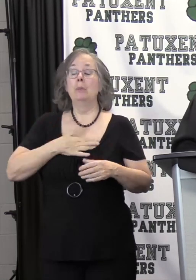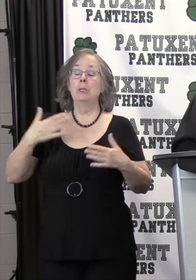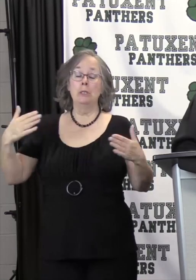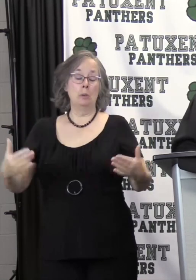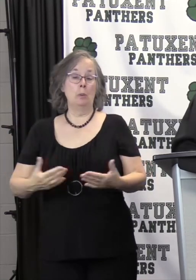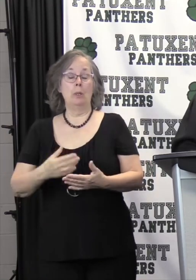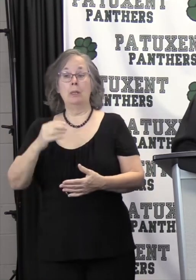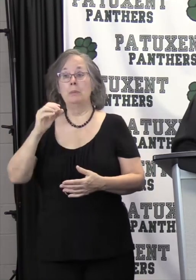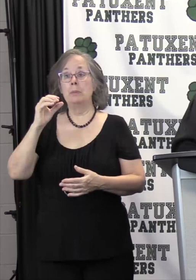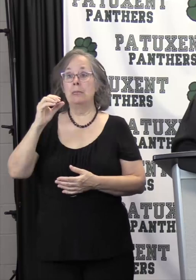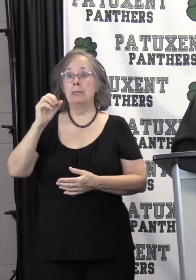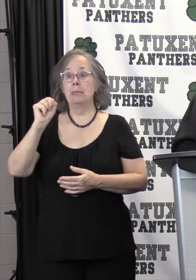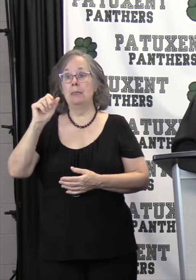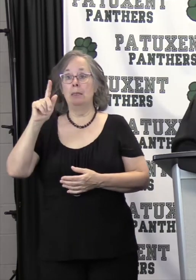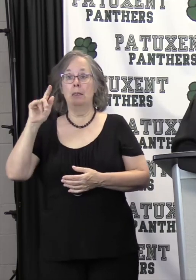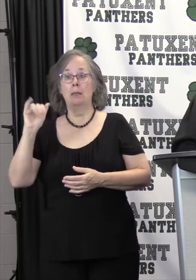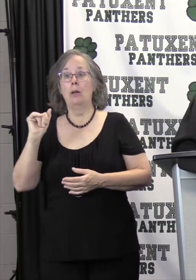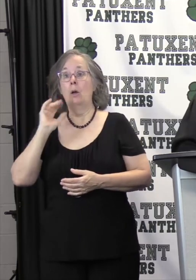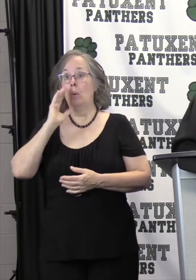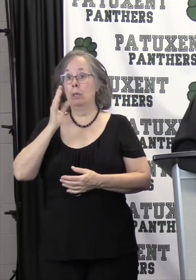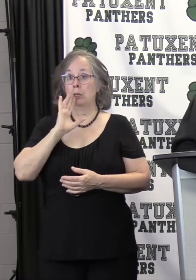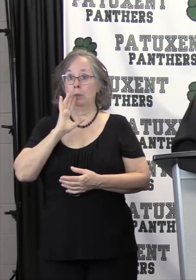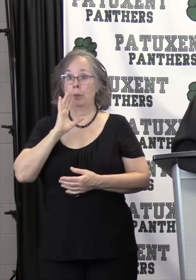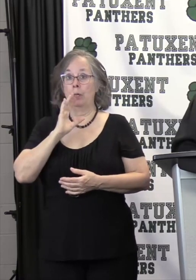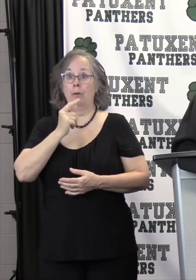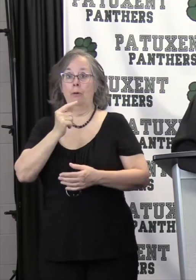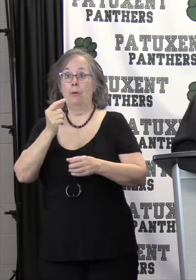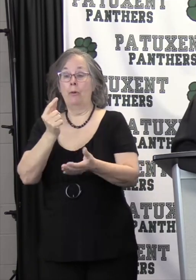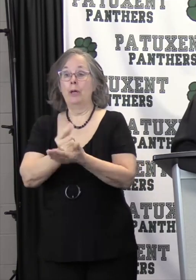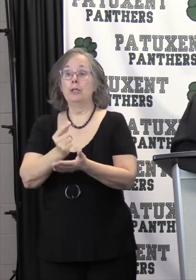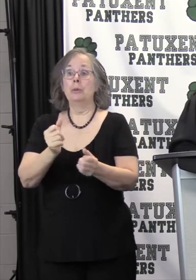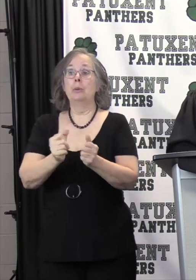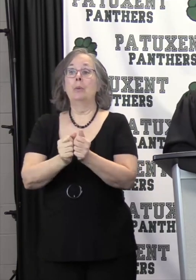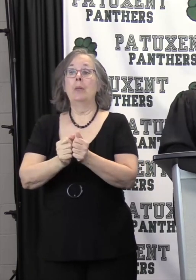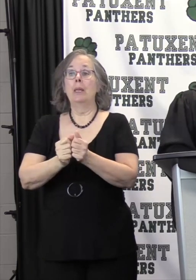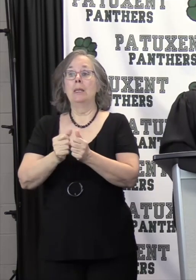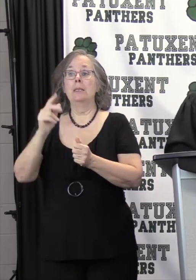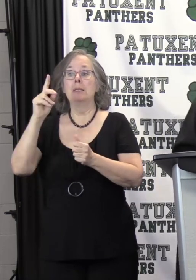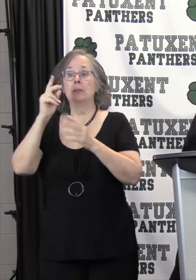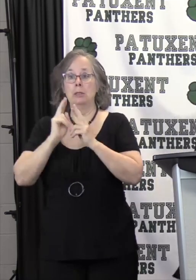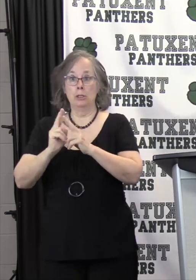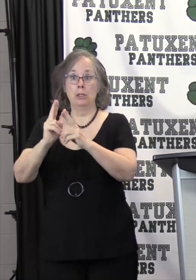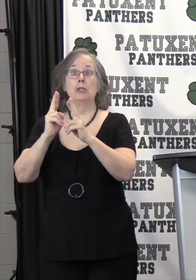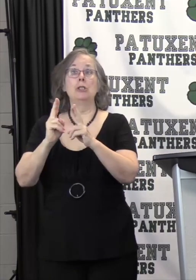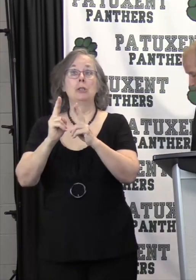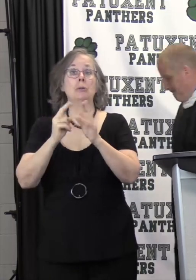Celia, who will speak as the Graduate with Distinction representative.